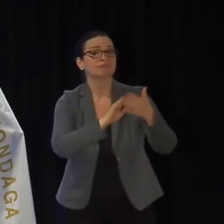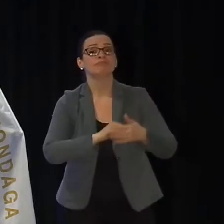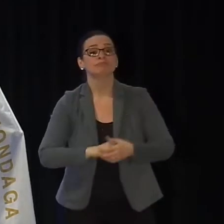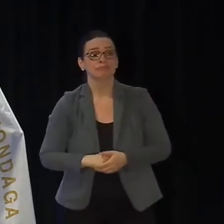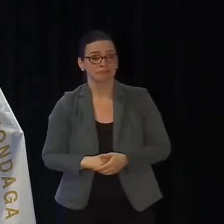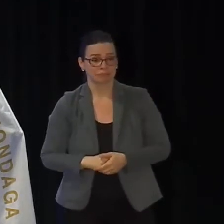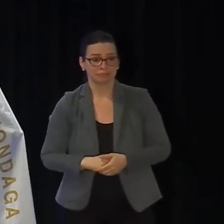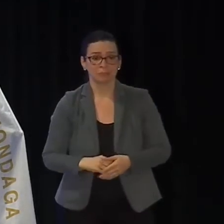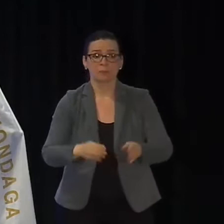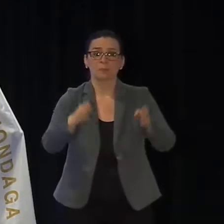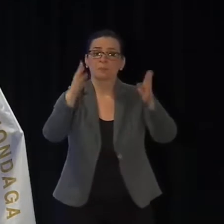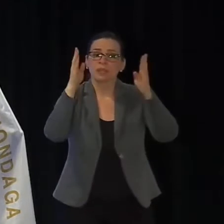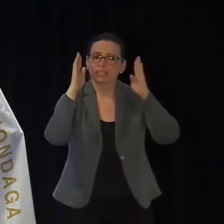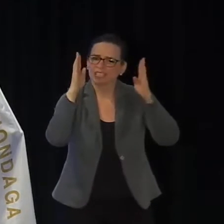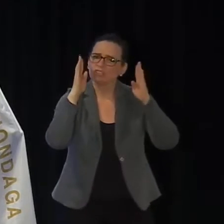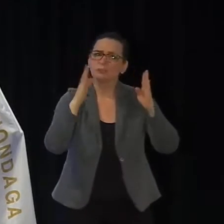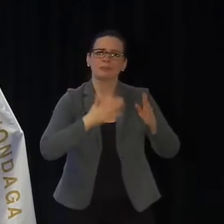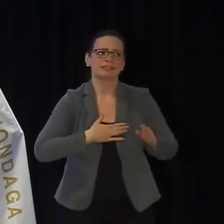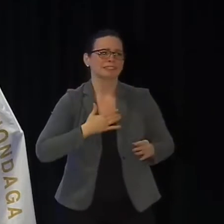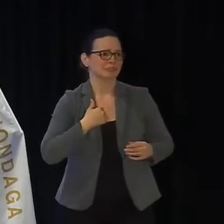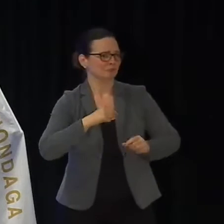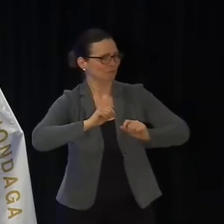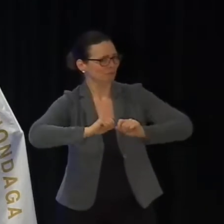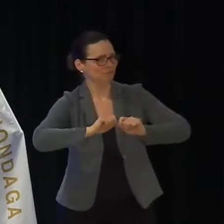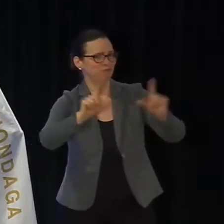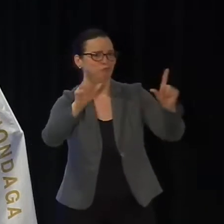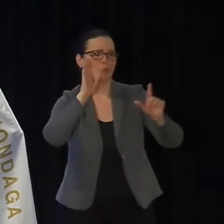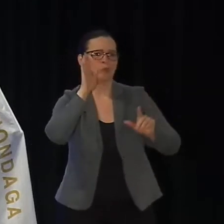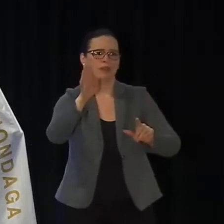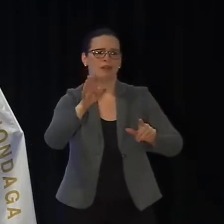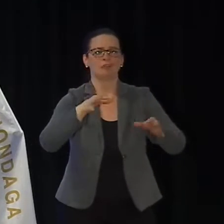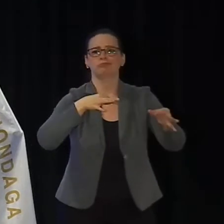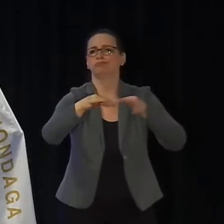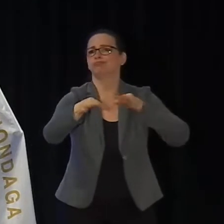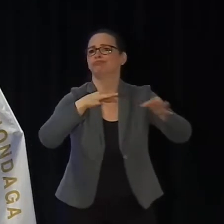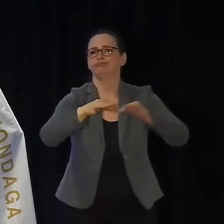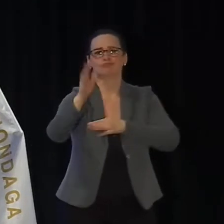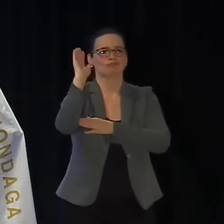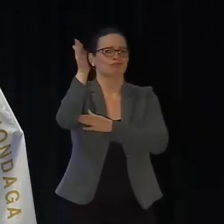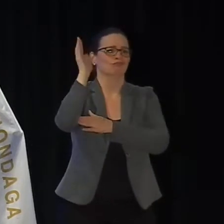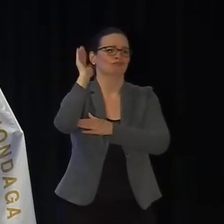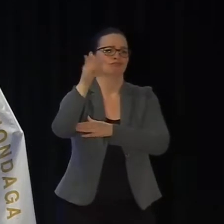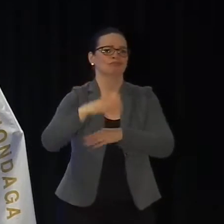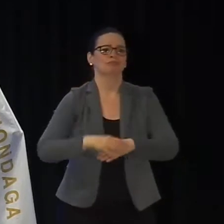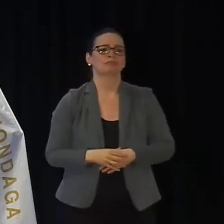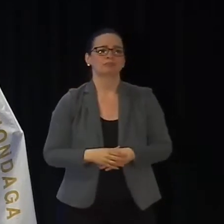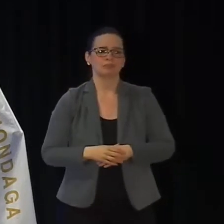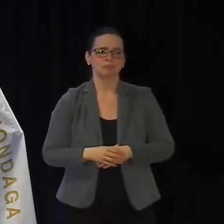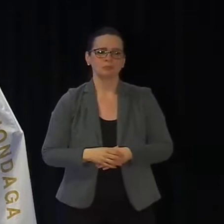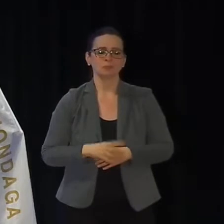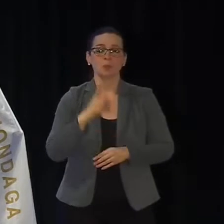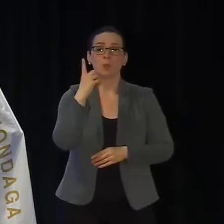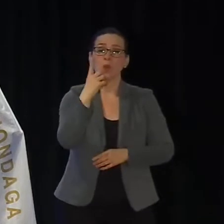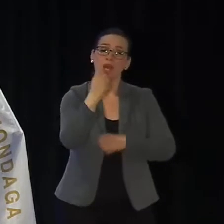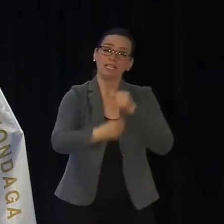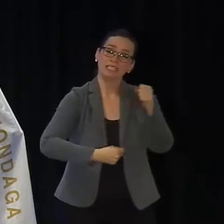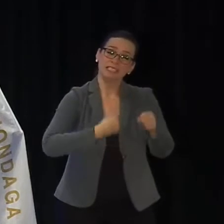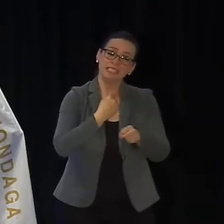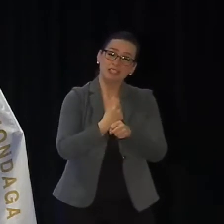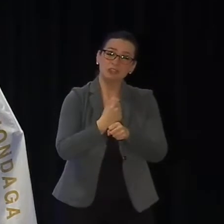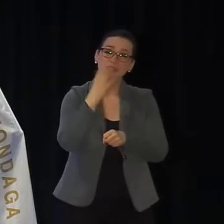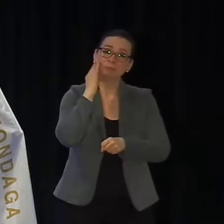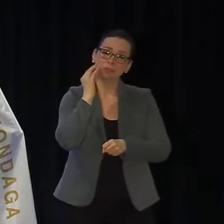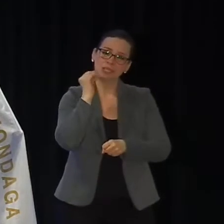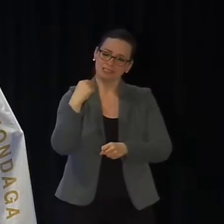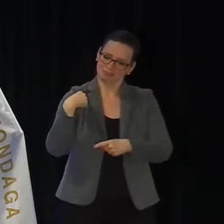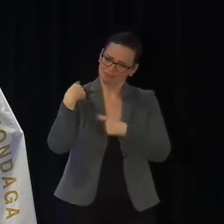that. We'll talk about, obviously, what we've all lived through over the last 13 months, but also what the